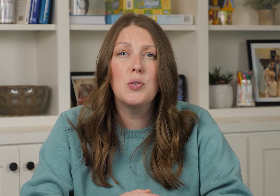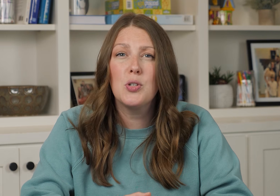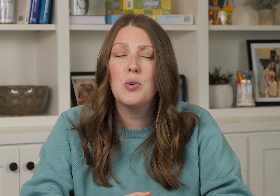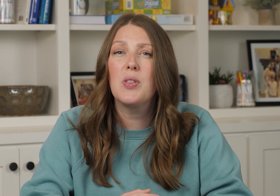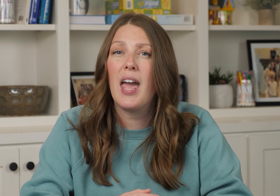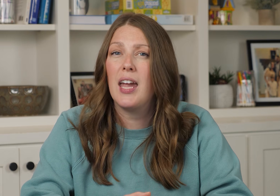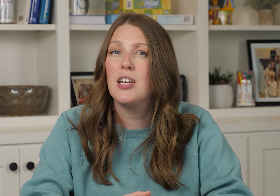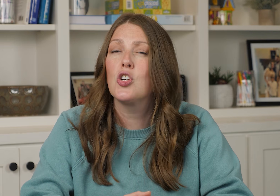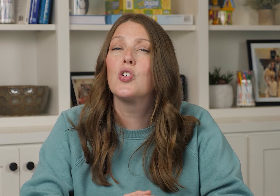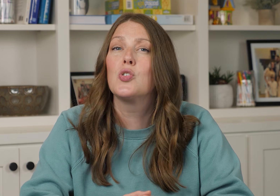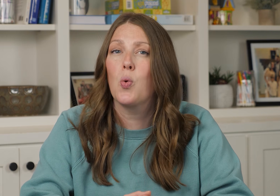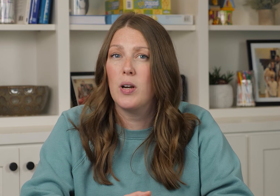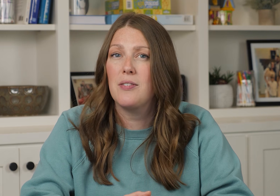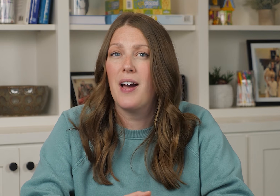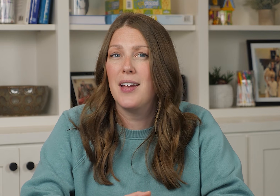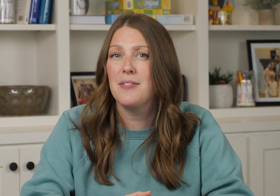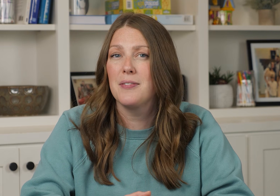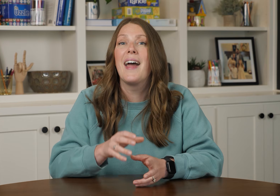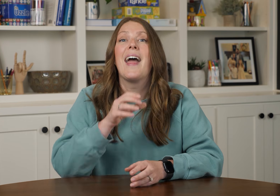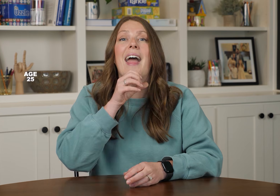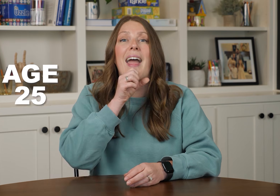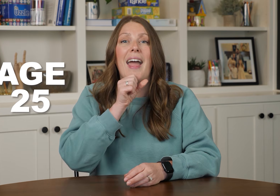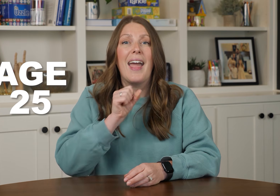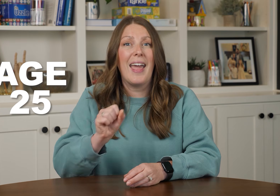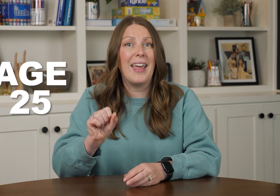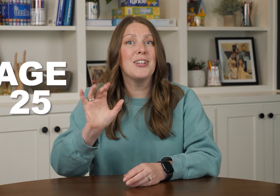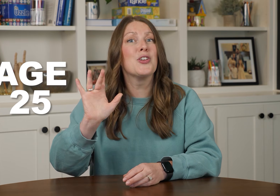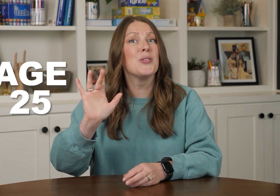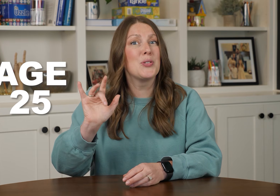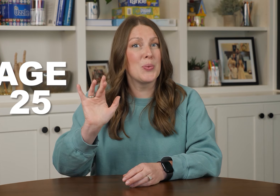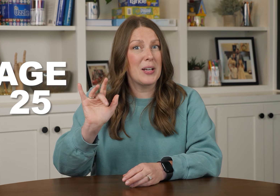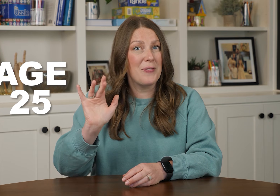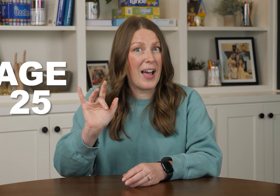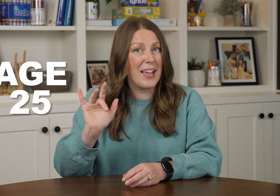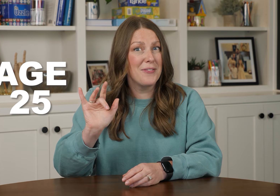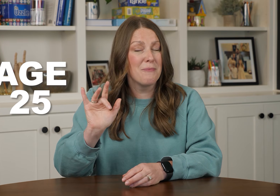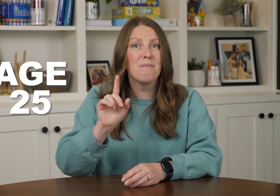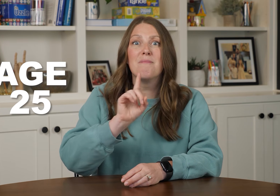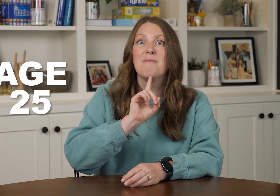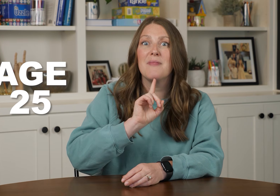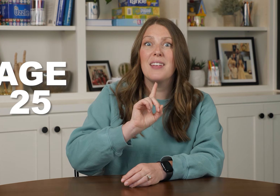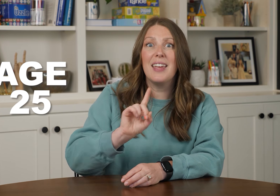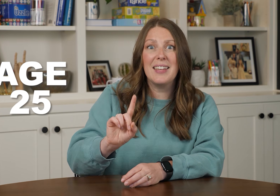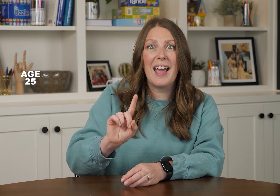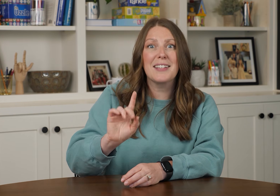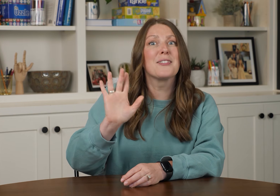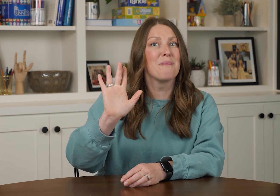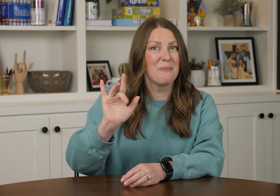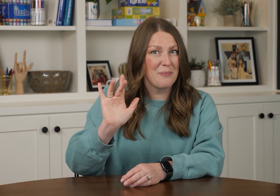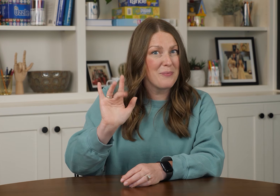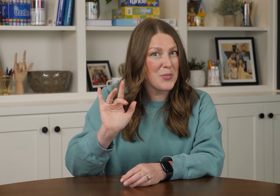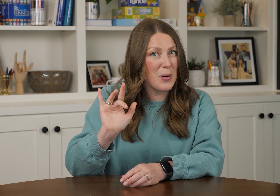do the age 25? Age 25, index